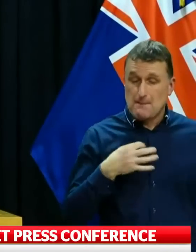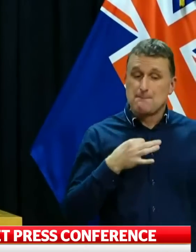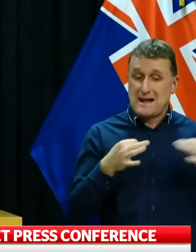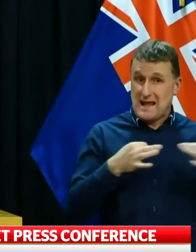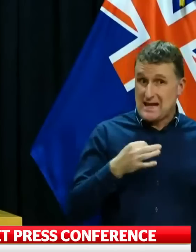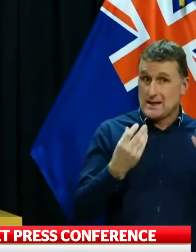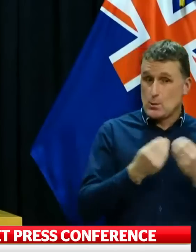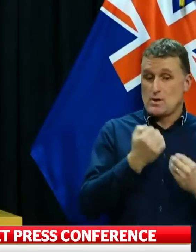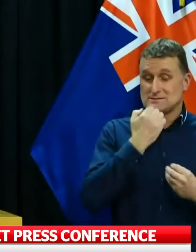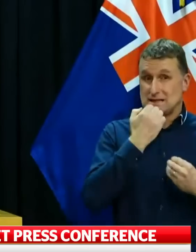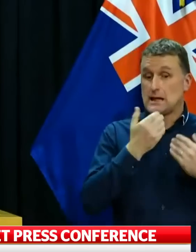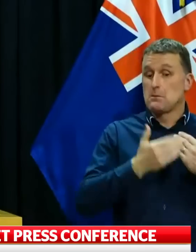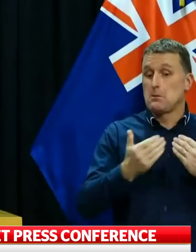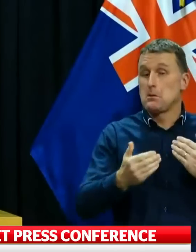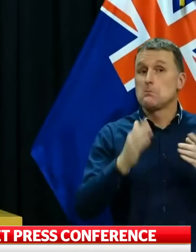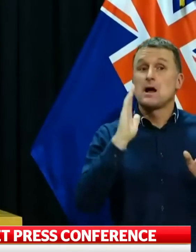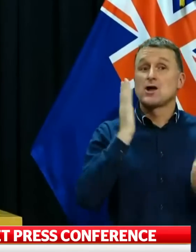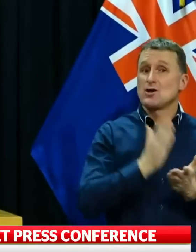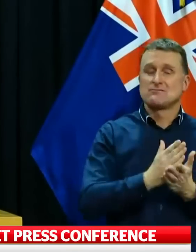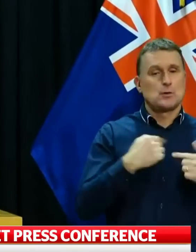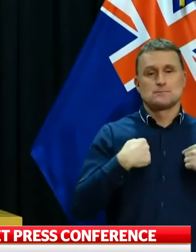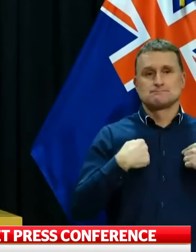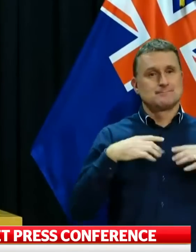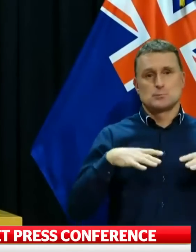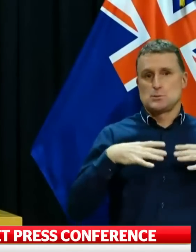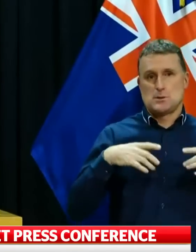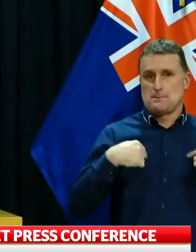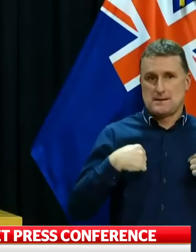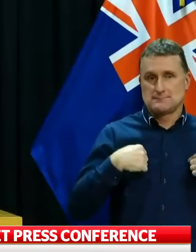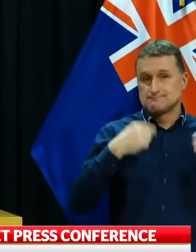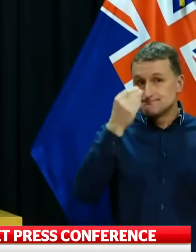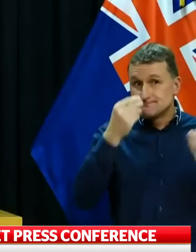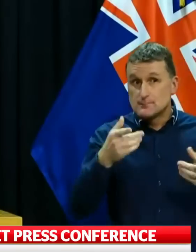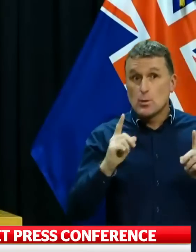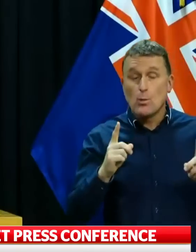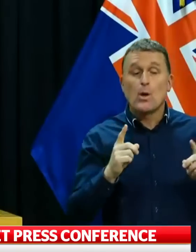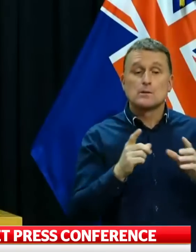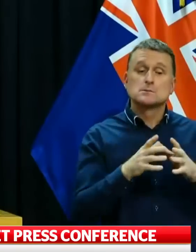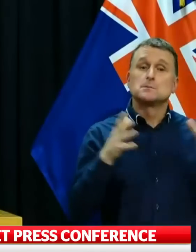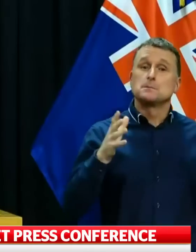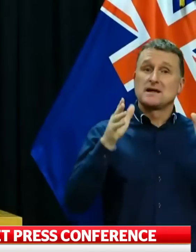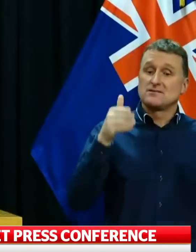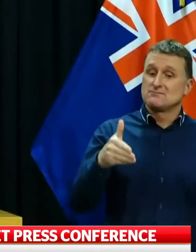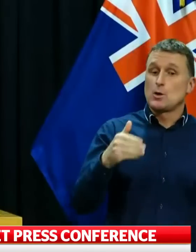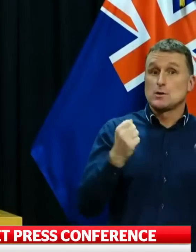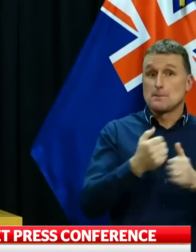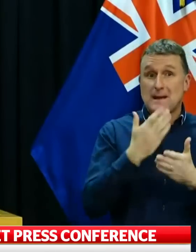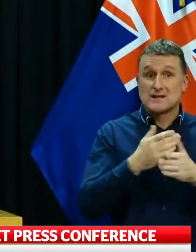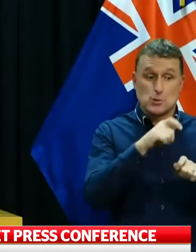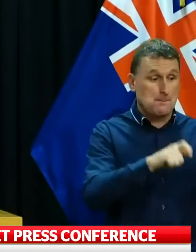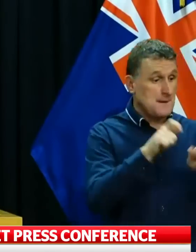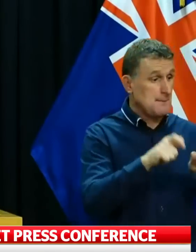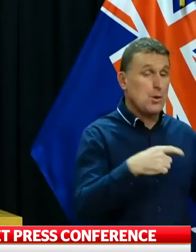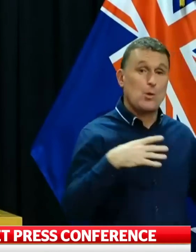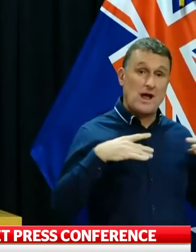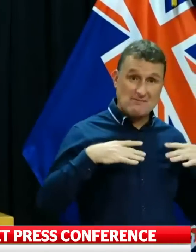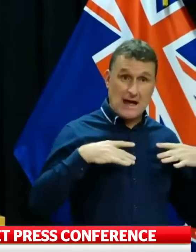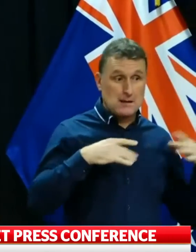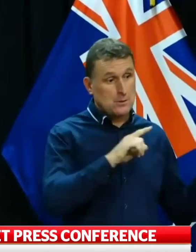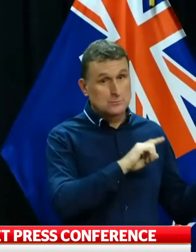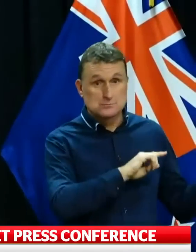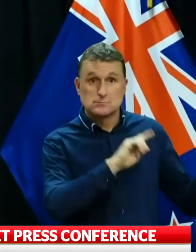dates, but it's not for me to confirm them. Again, I'll just highlight the fact that a big focus has been on making sure everyone's available to attend. As you can imagine,